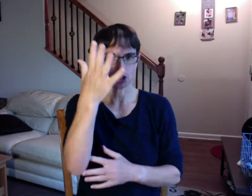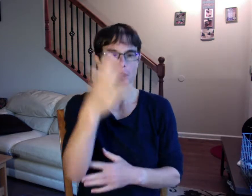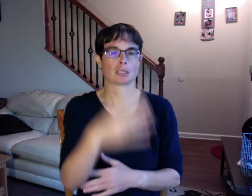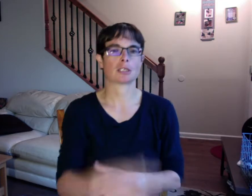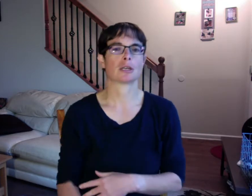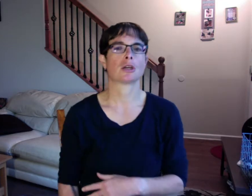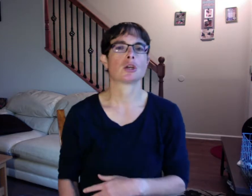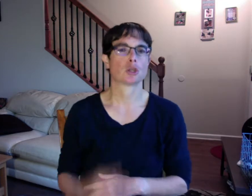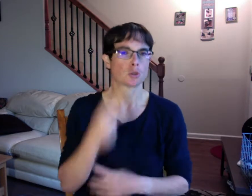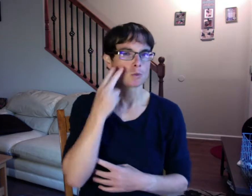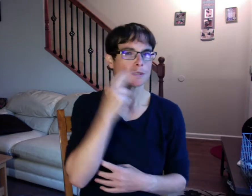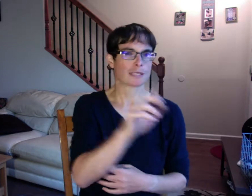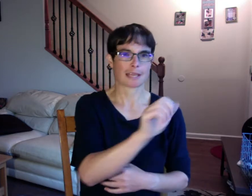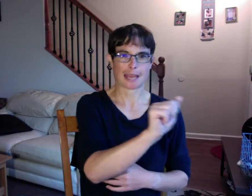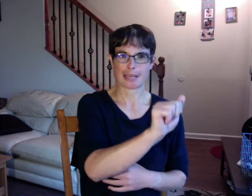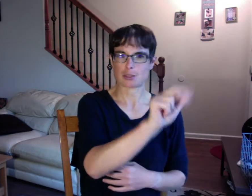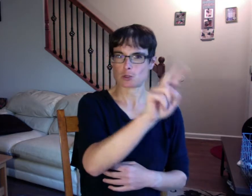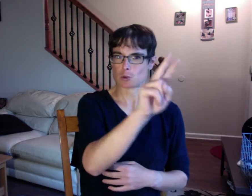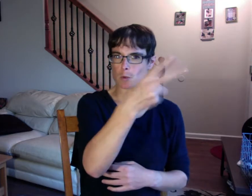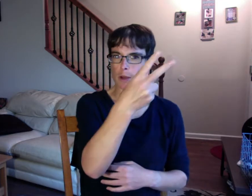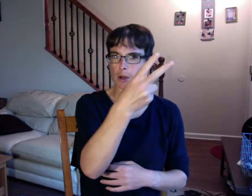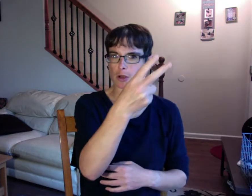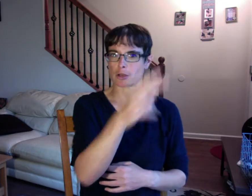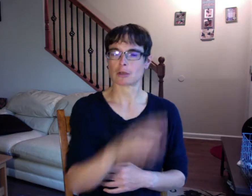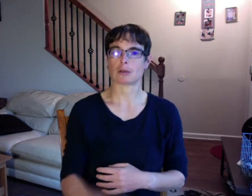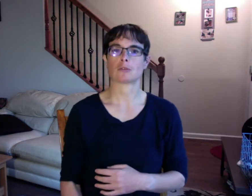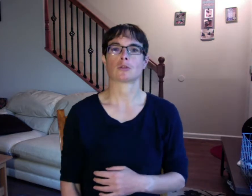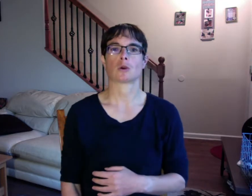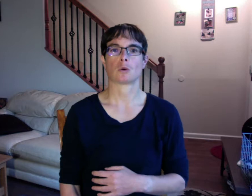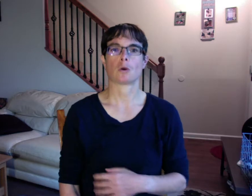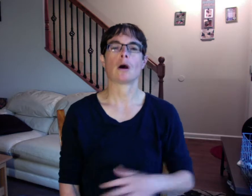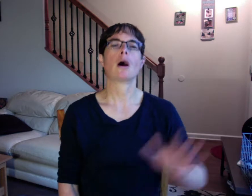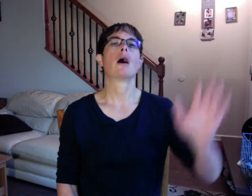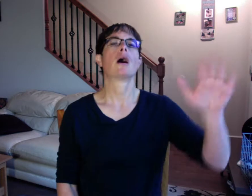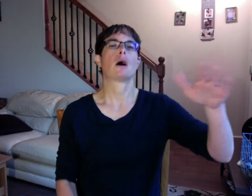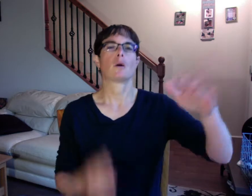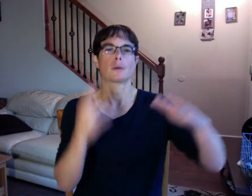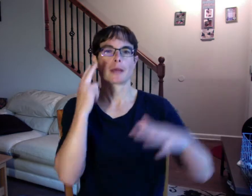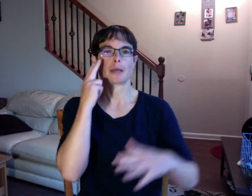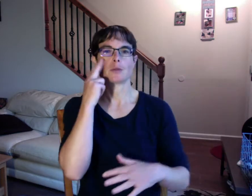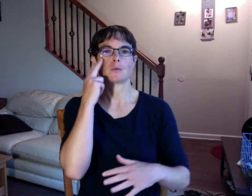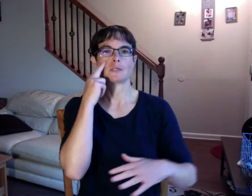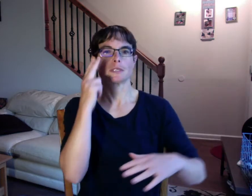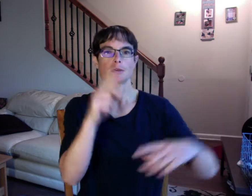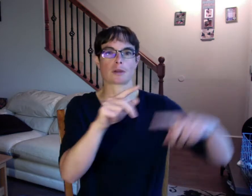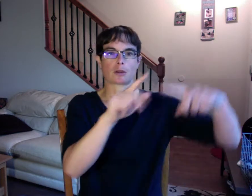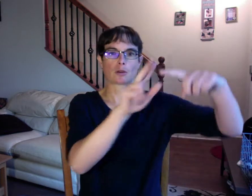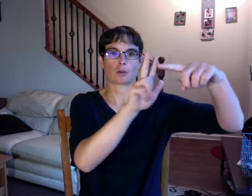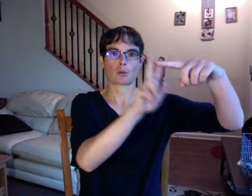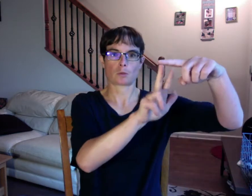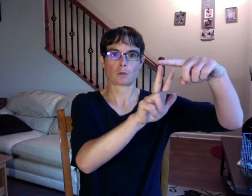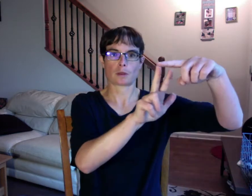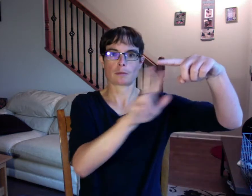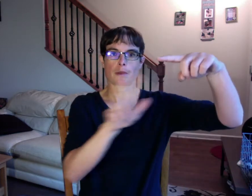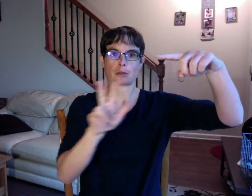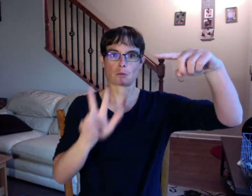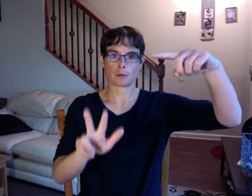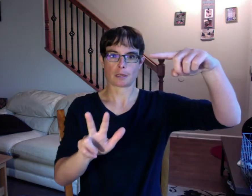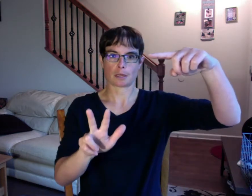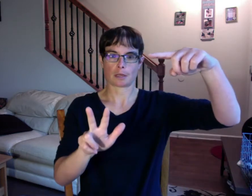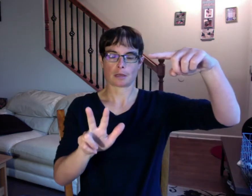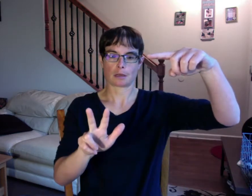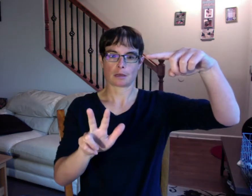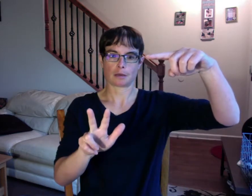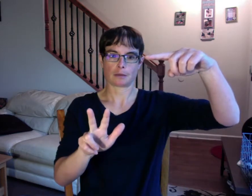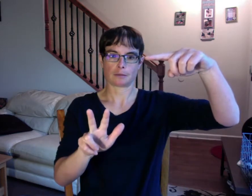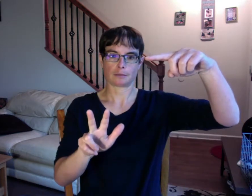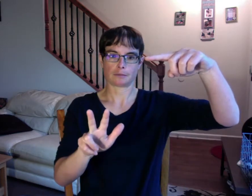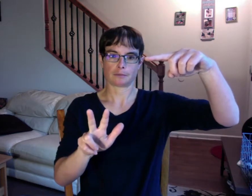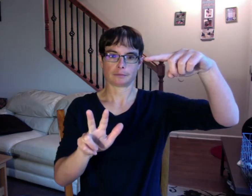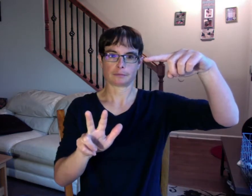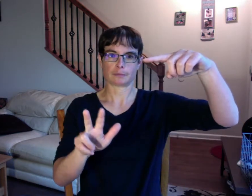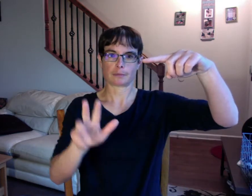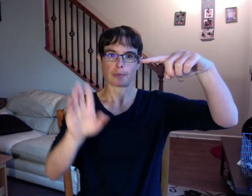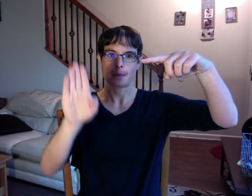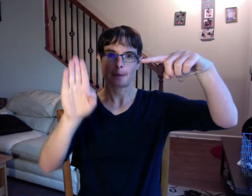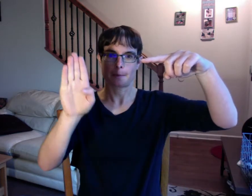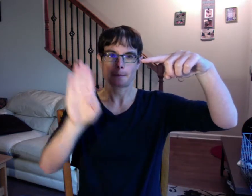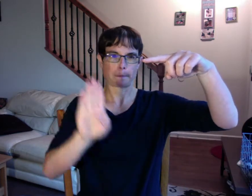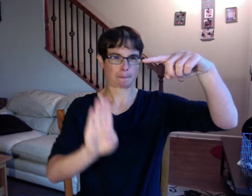squared is 3 by 3. It's a perfect square. We learned about perfect squares. And b squared is a 4 by